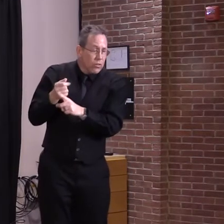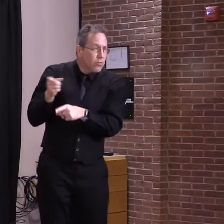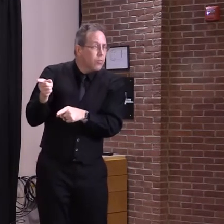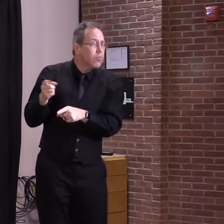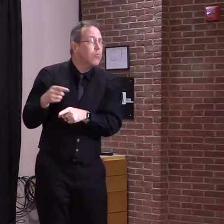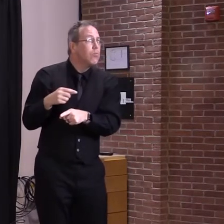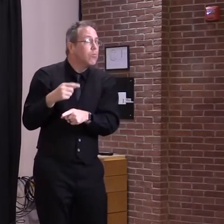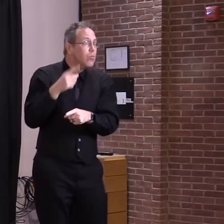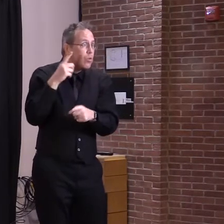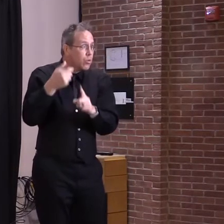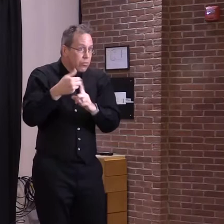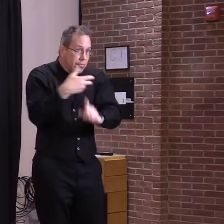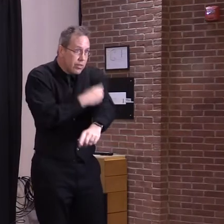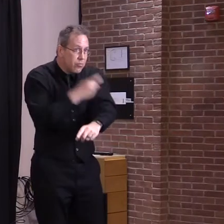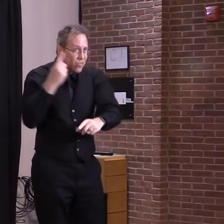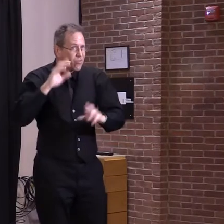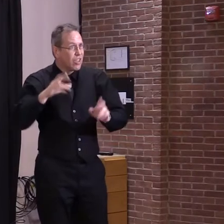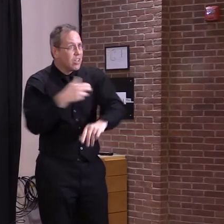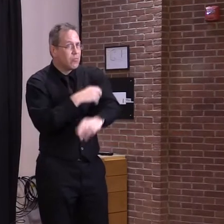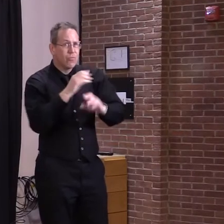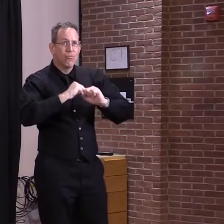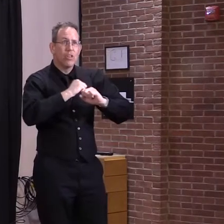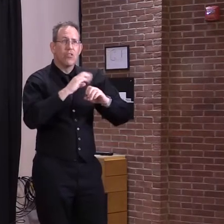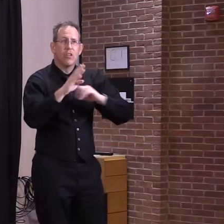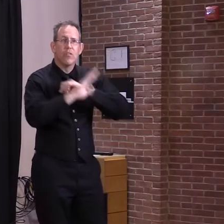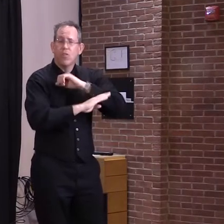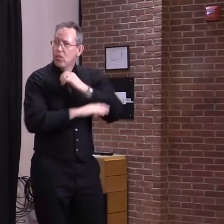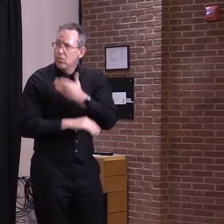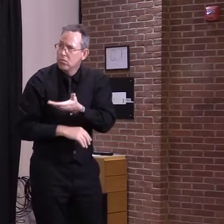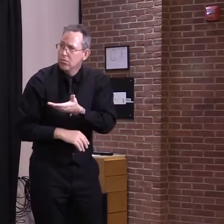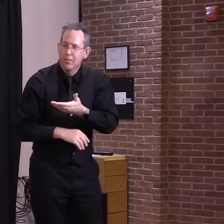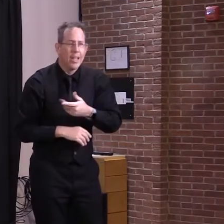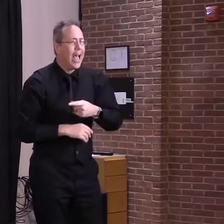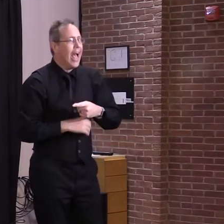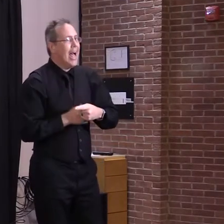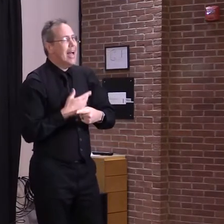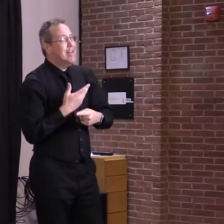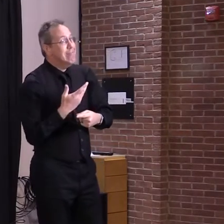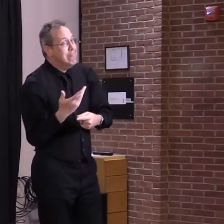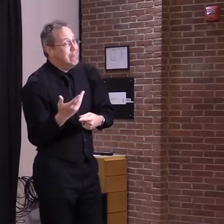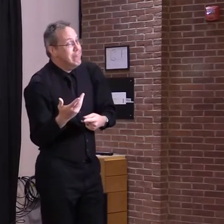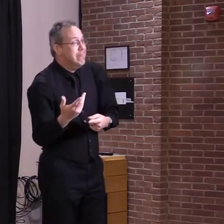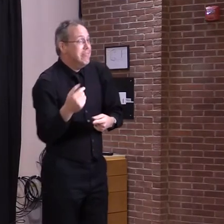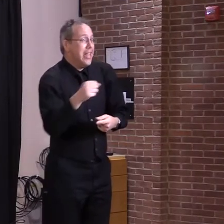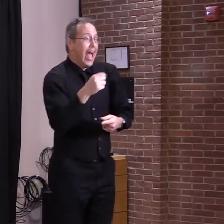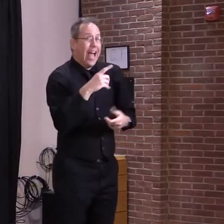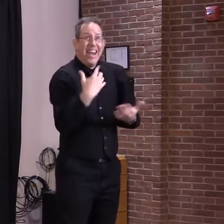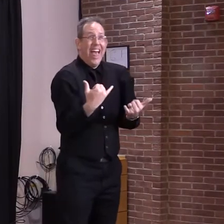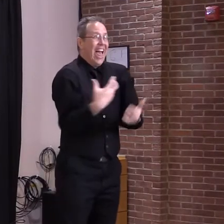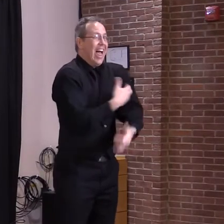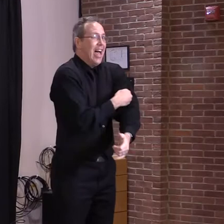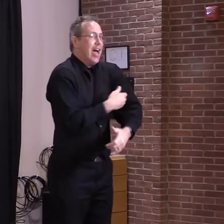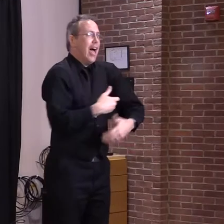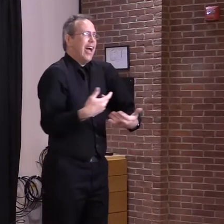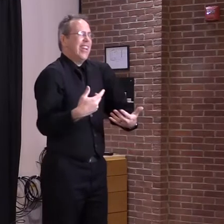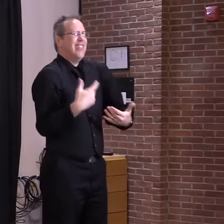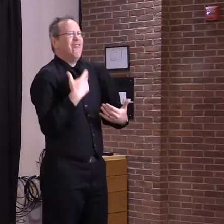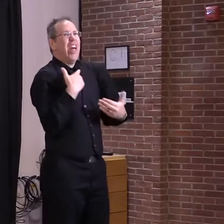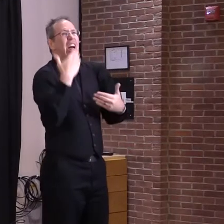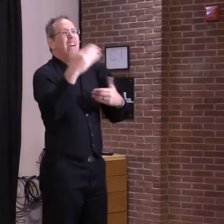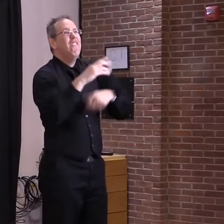fall? Yeah. Is that what you're thinking? That's when we typically, I mean, right now, I think cases in the U.S. are